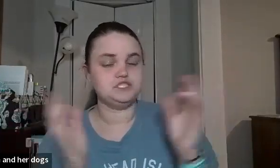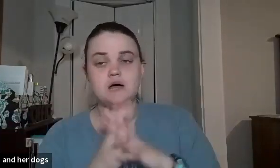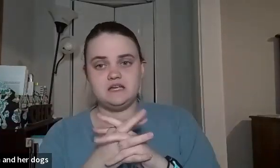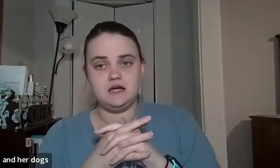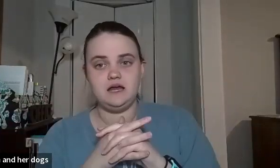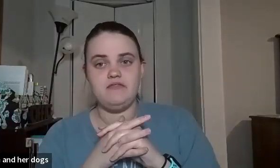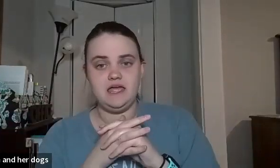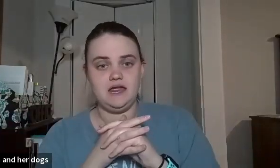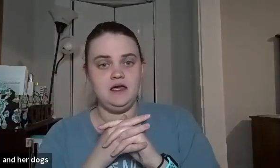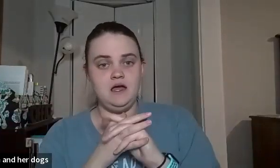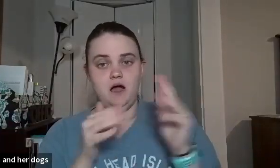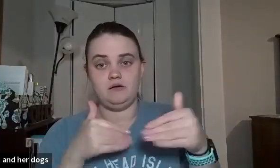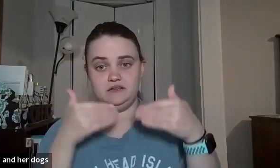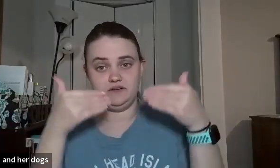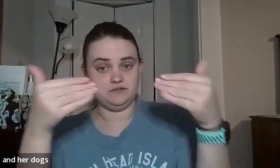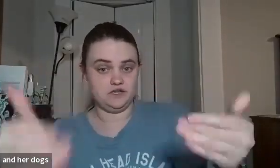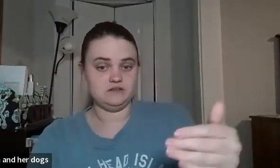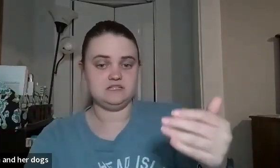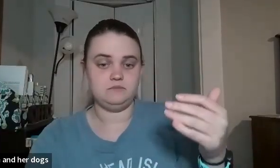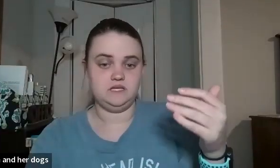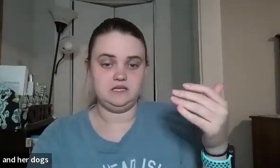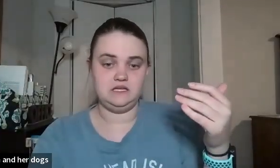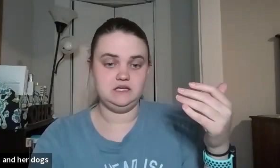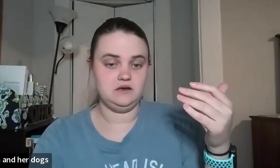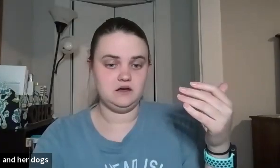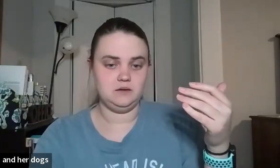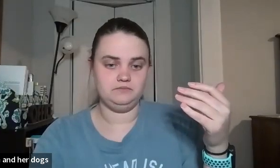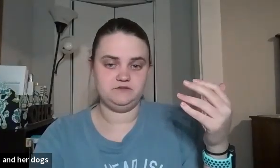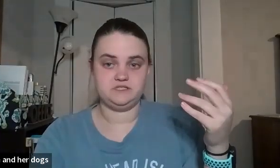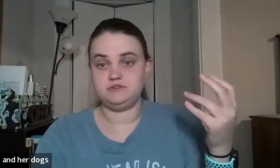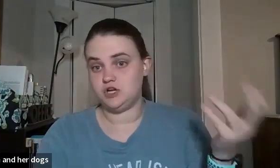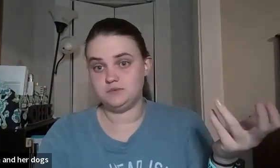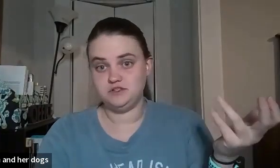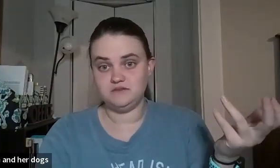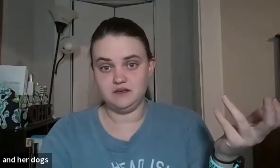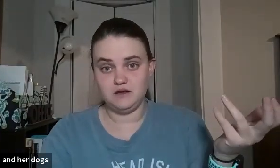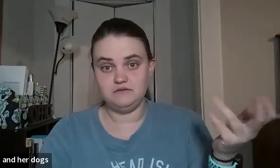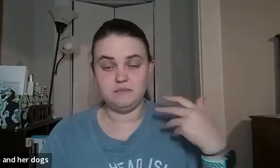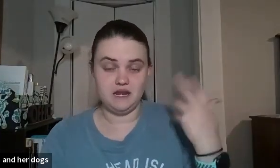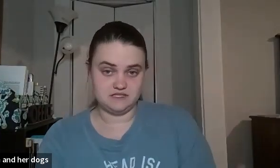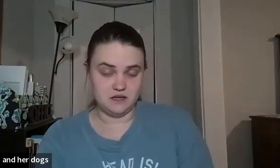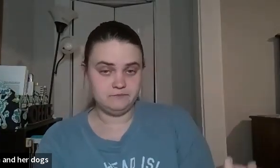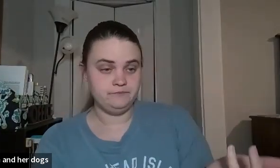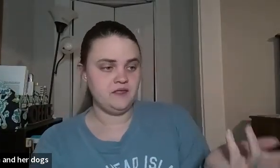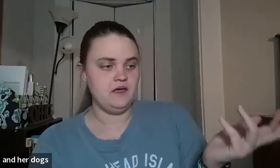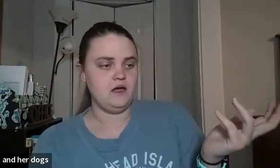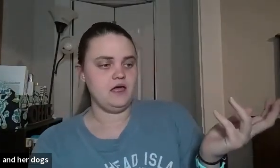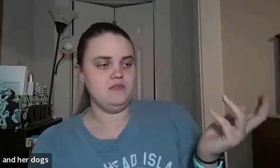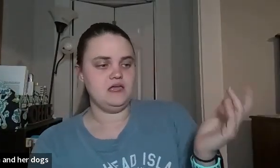Job sign. And then I'll give it over to y'all to tell me any different types of jobs you can think of that might have a sign. And then